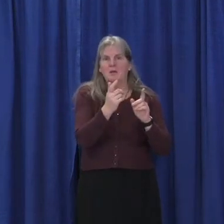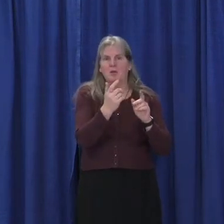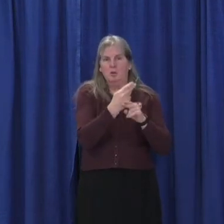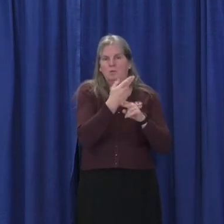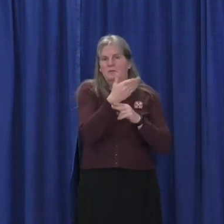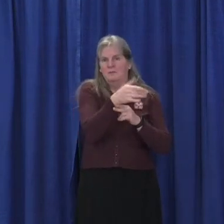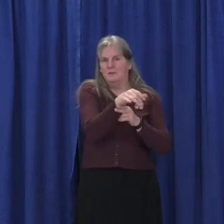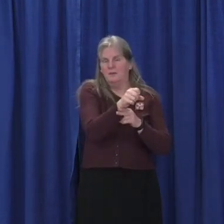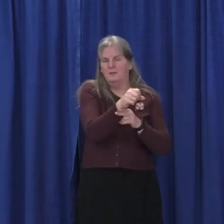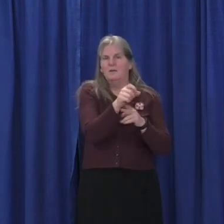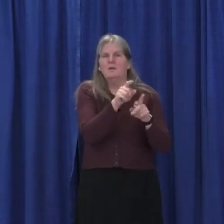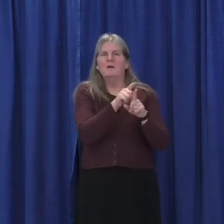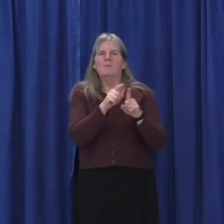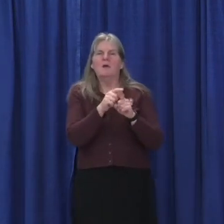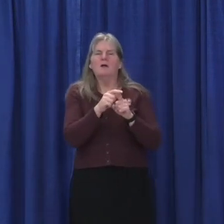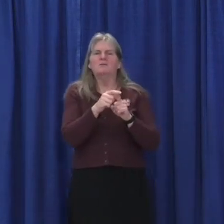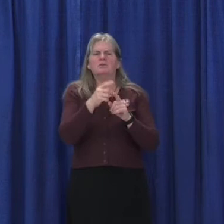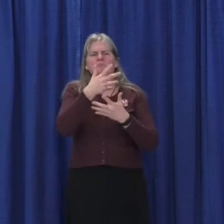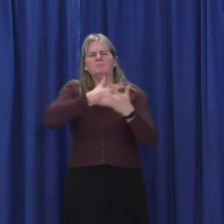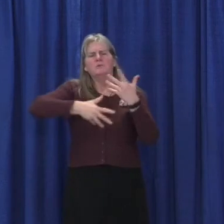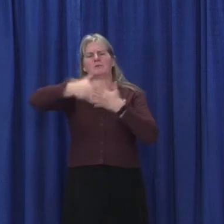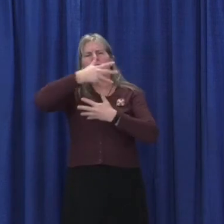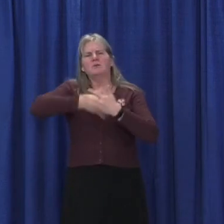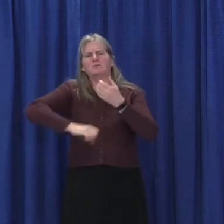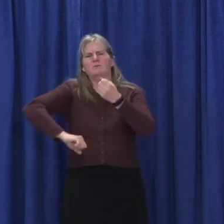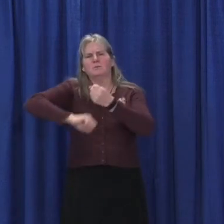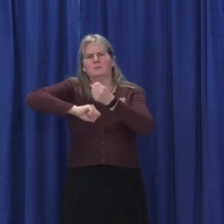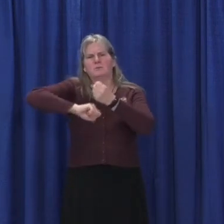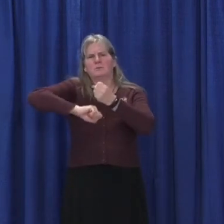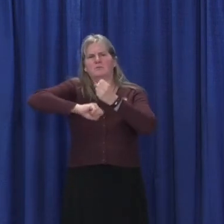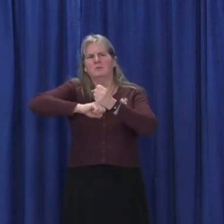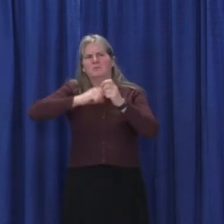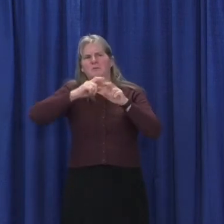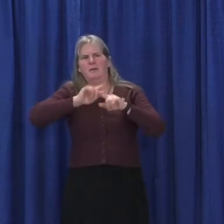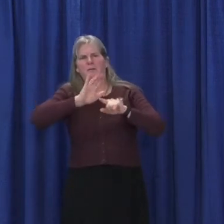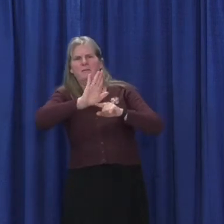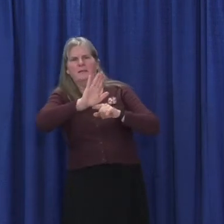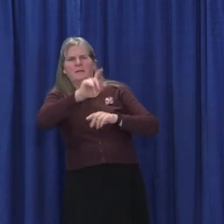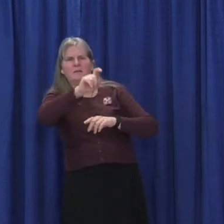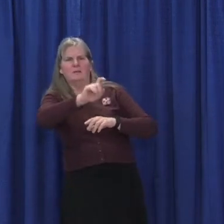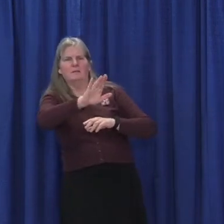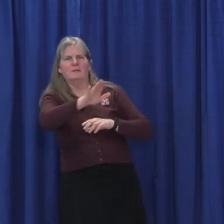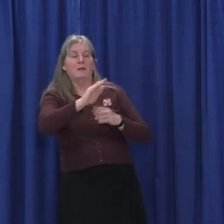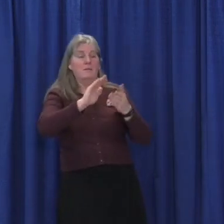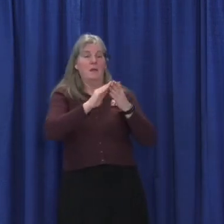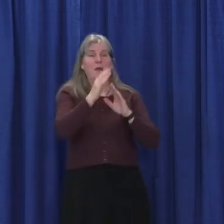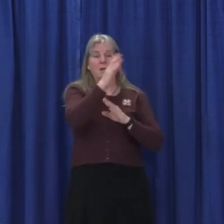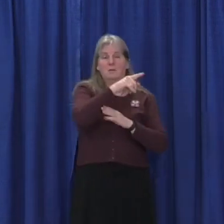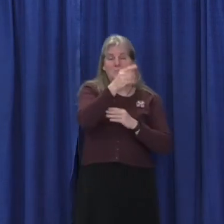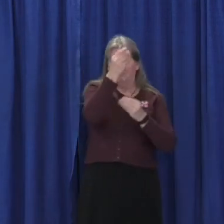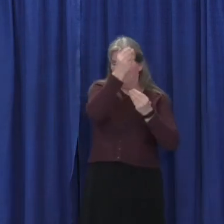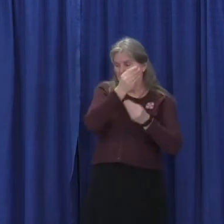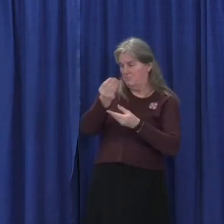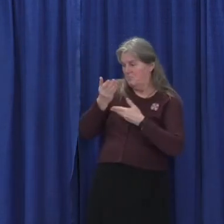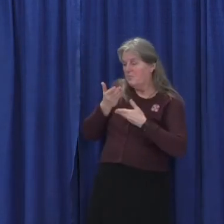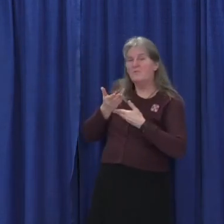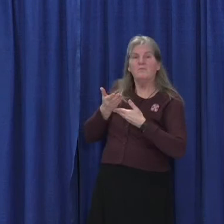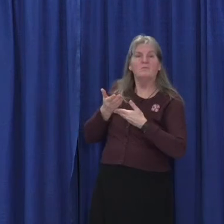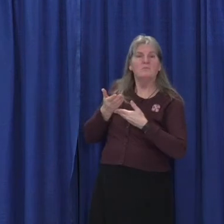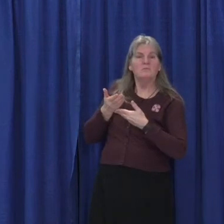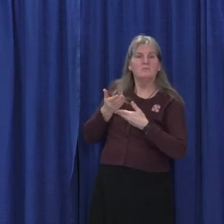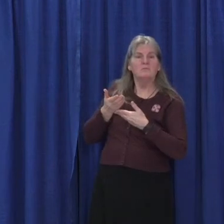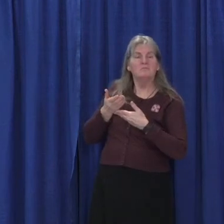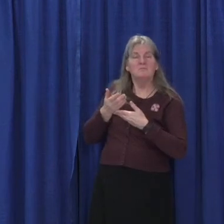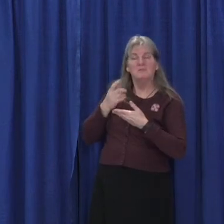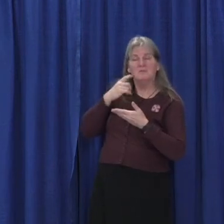often also includes social supports depending on the community's needs. The community has expressed that, as